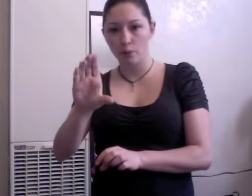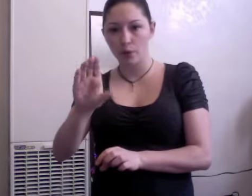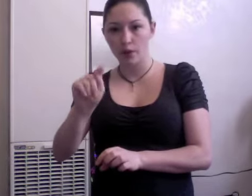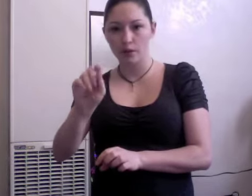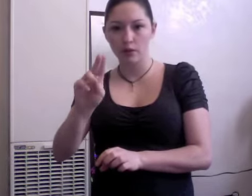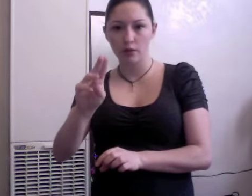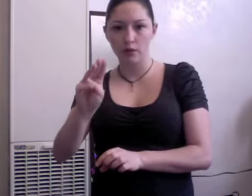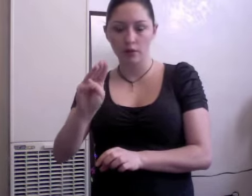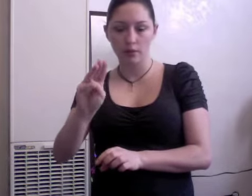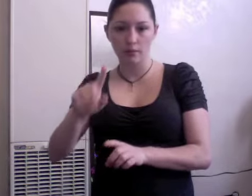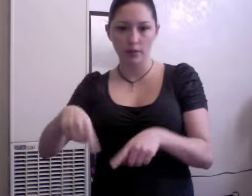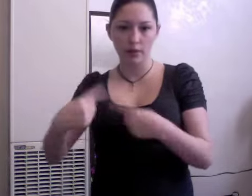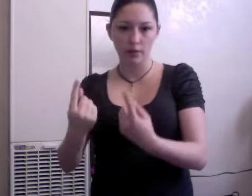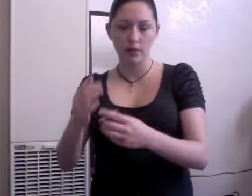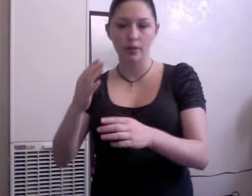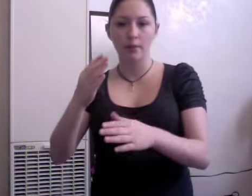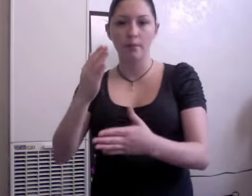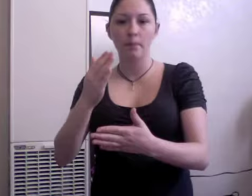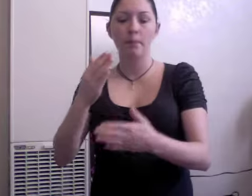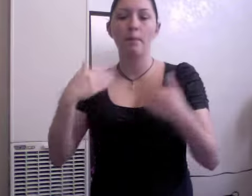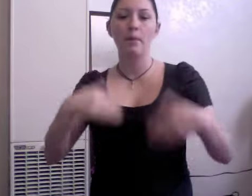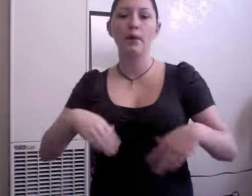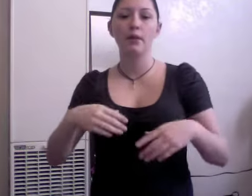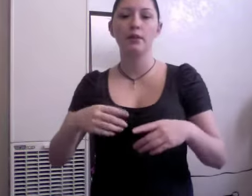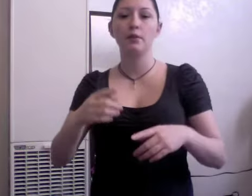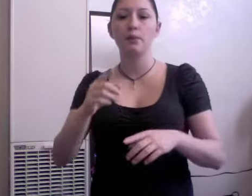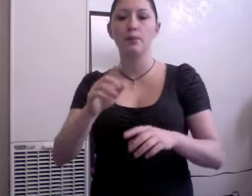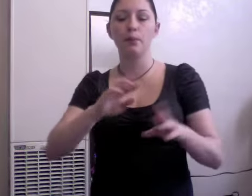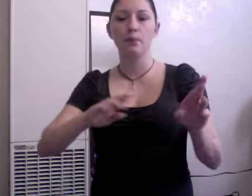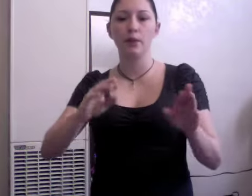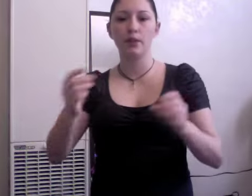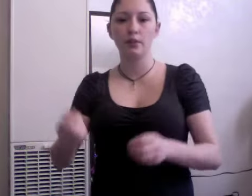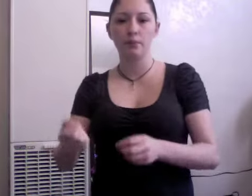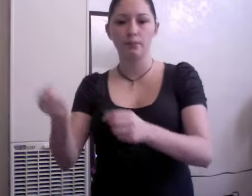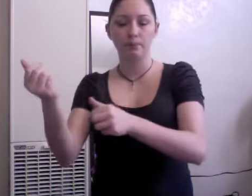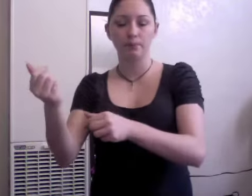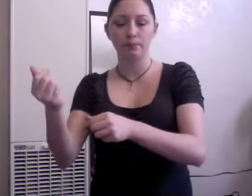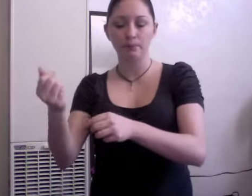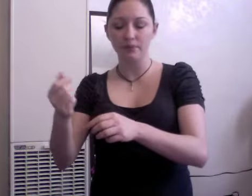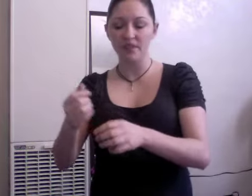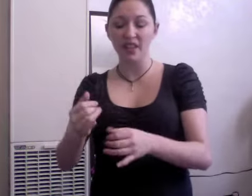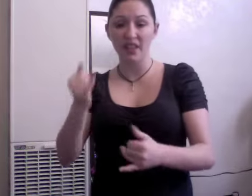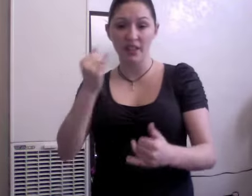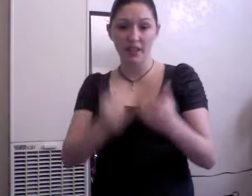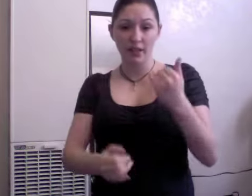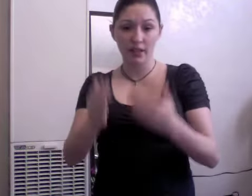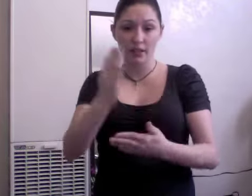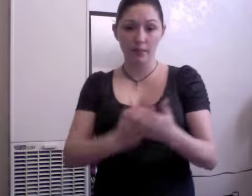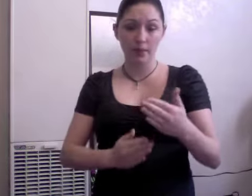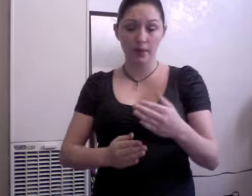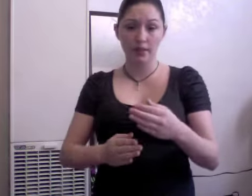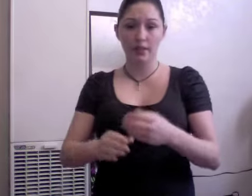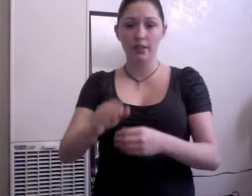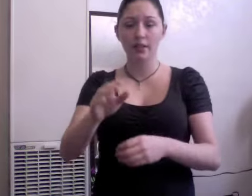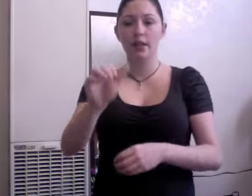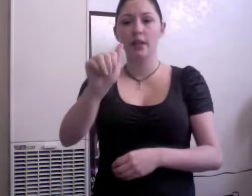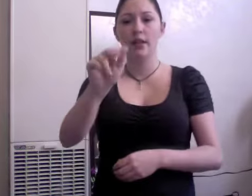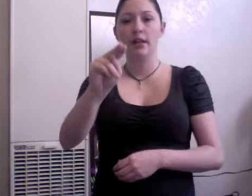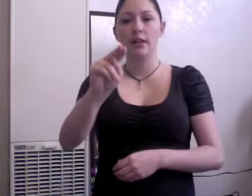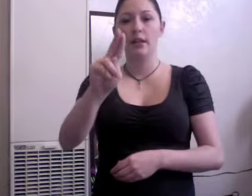it. And then your anus is the last part of this digestive tract, and it is the external opening, right? It's where